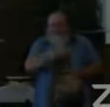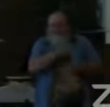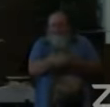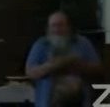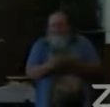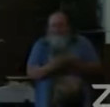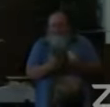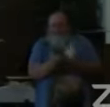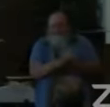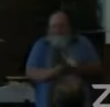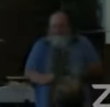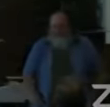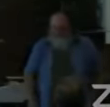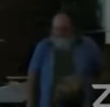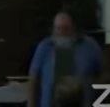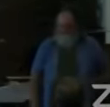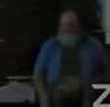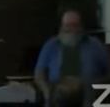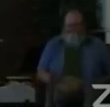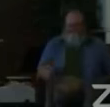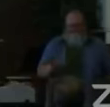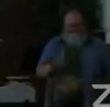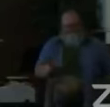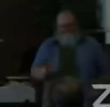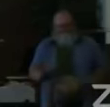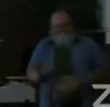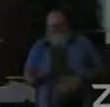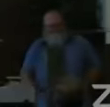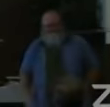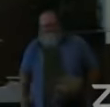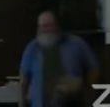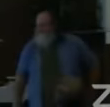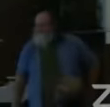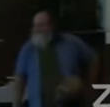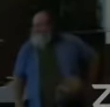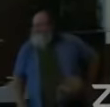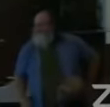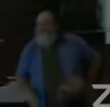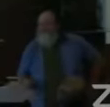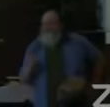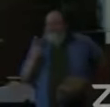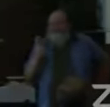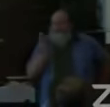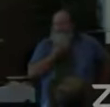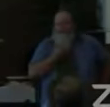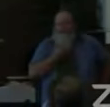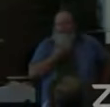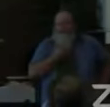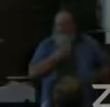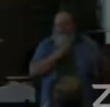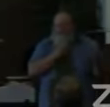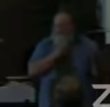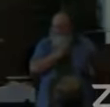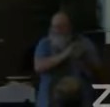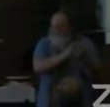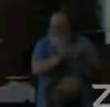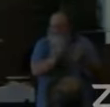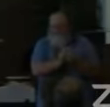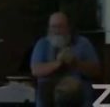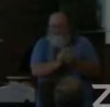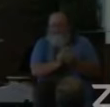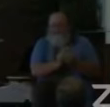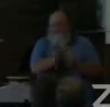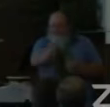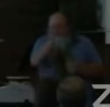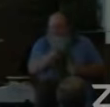Spirit. That's not how it works. Our relationship with God is a partnership. If you just